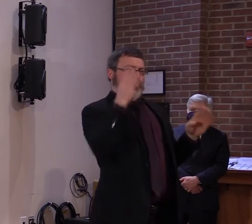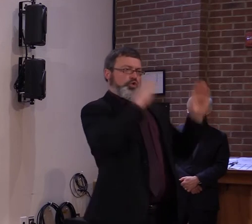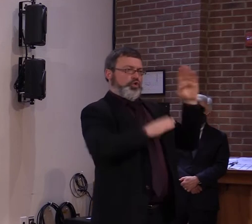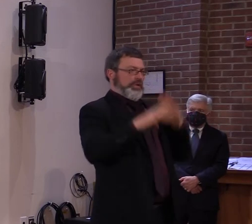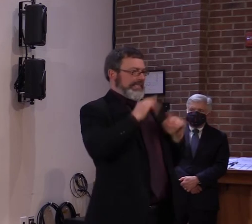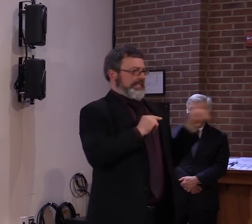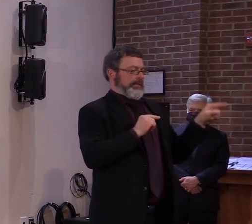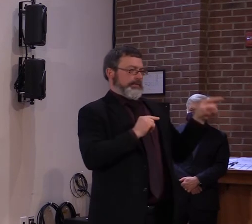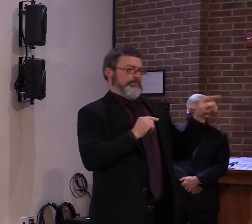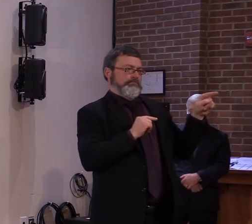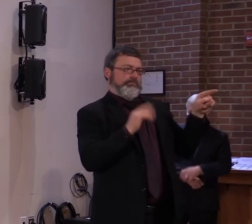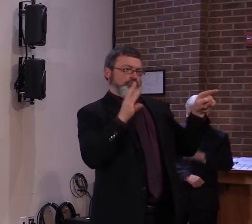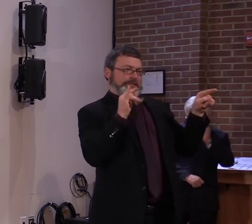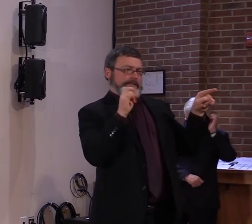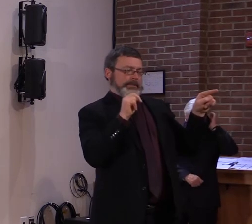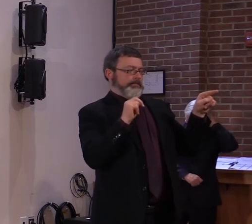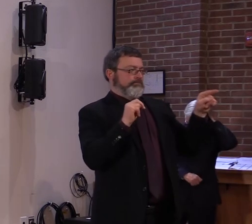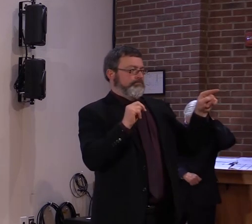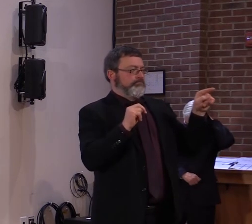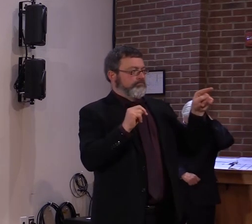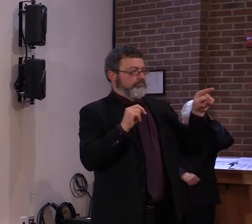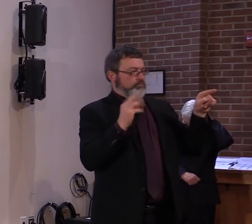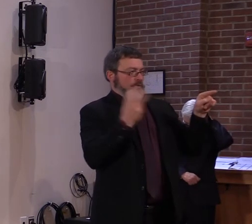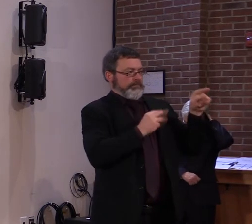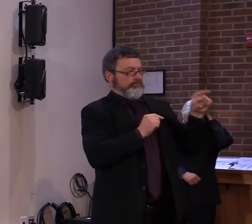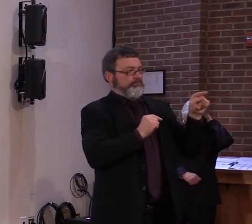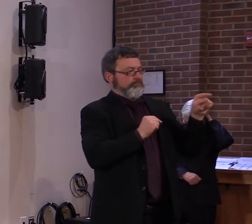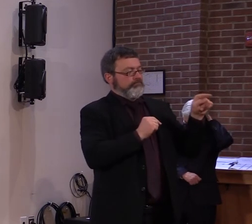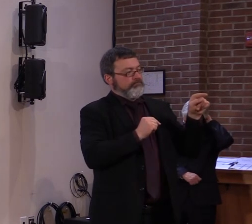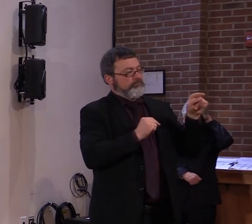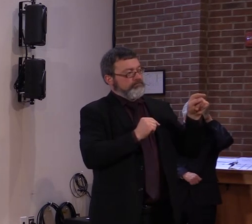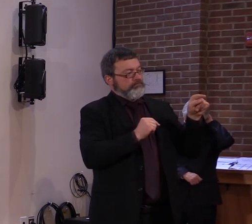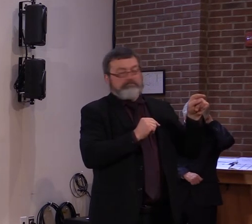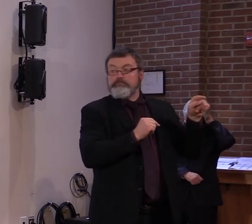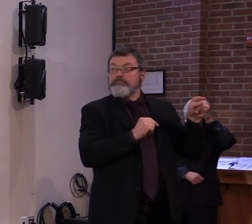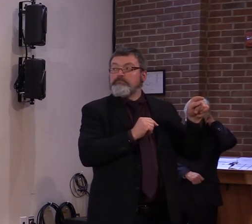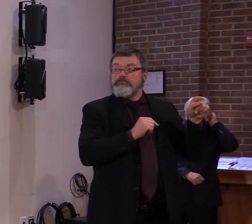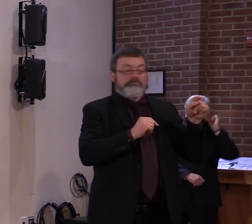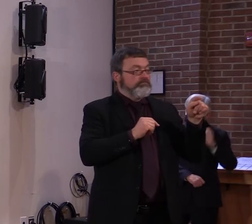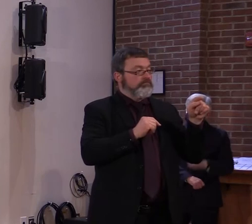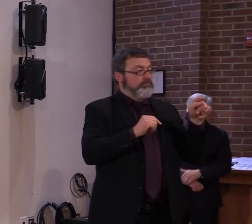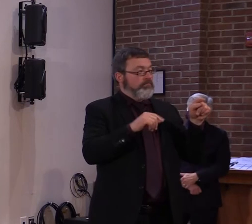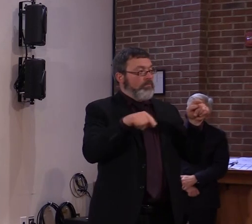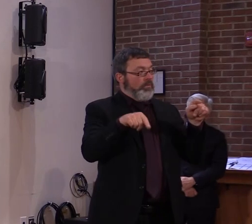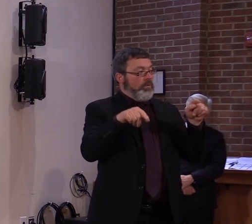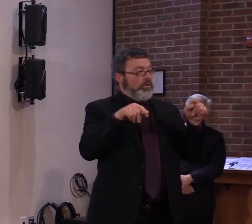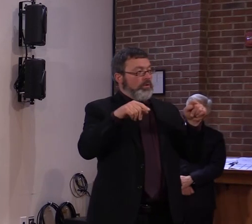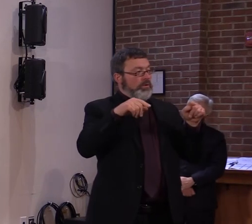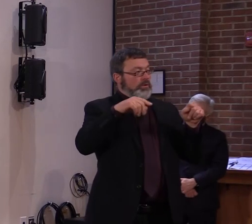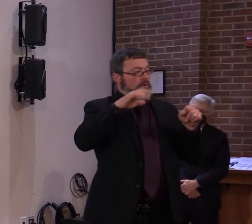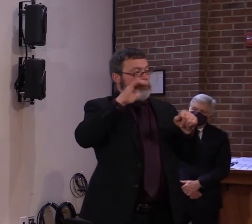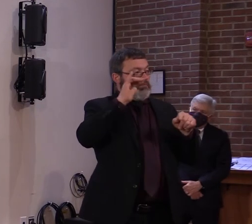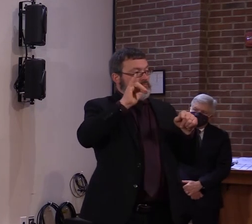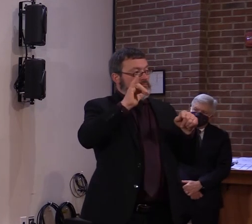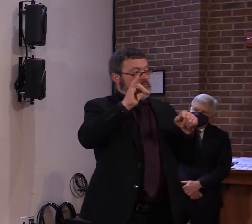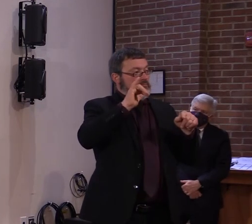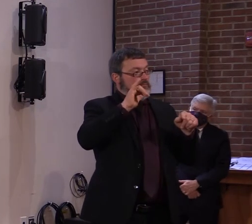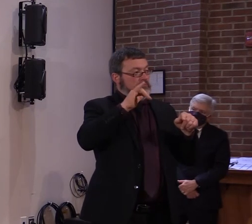sort of the second ranking part of the proportion of cases that we see on a regular